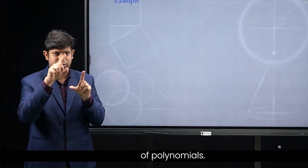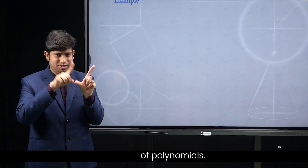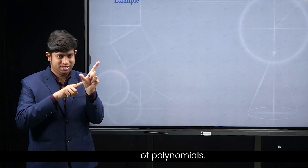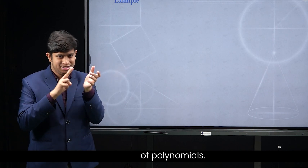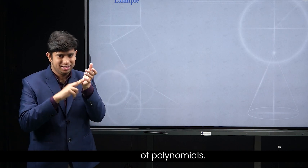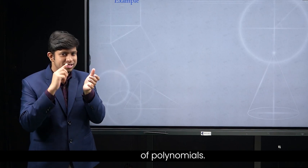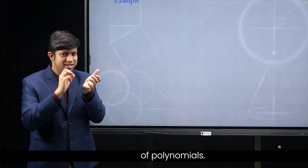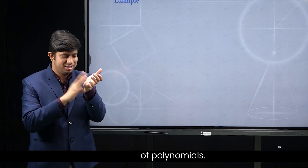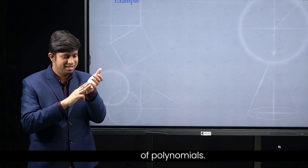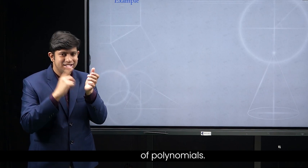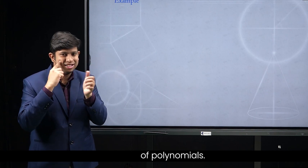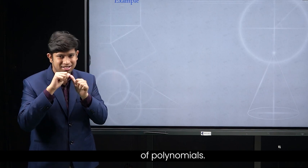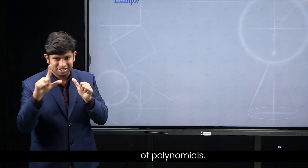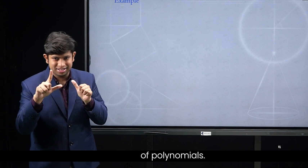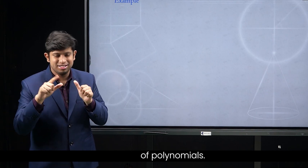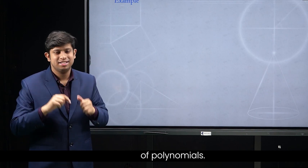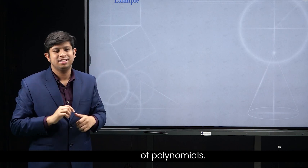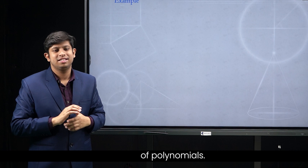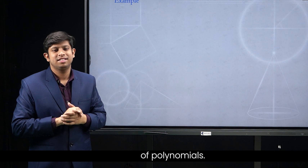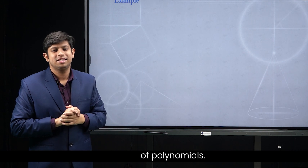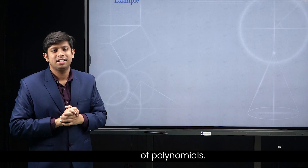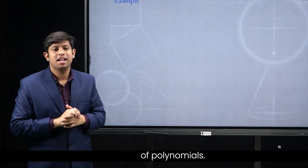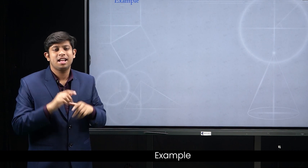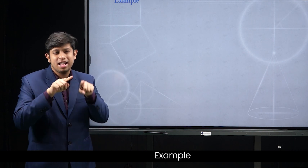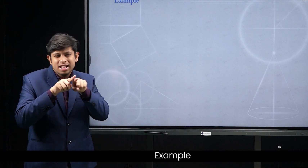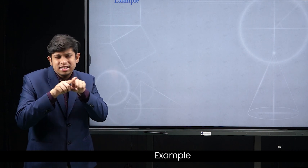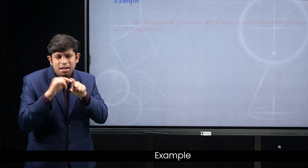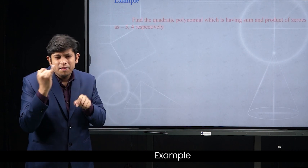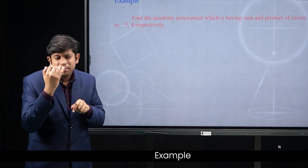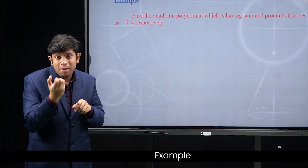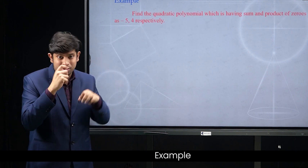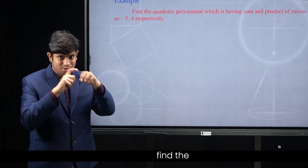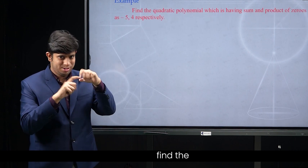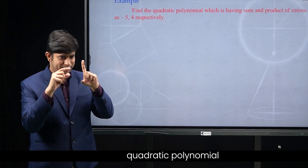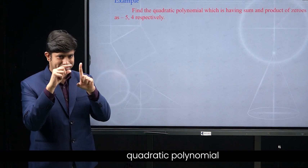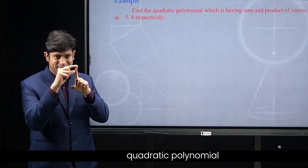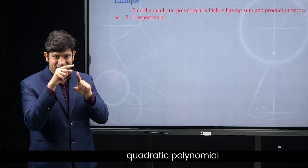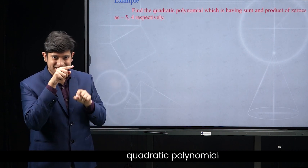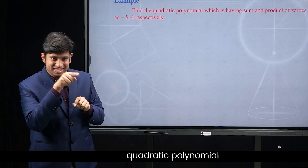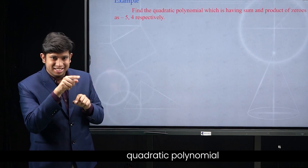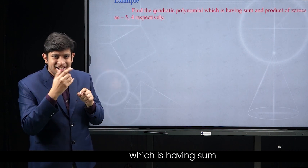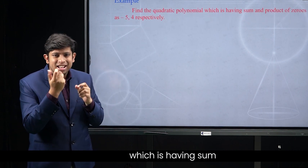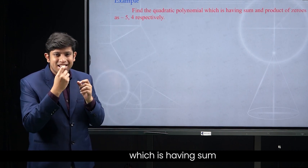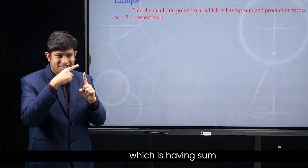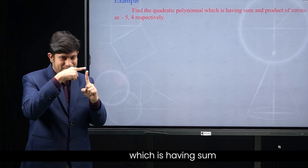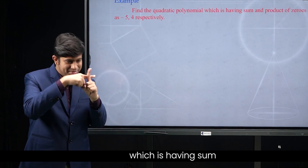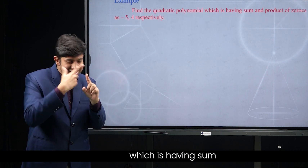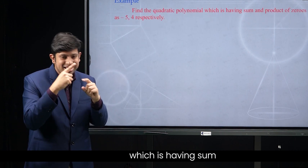Example: Find the quadratic polynomial which is having sum